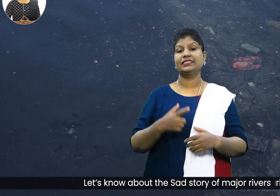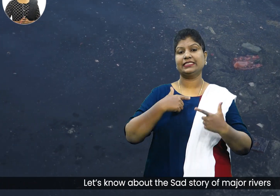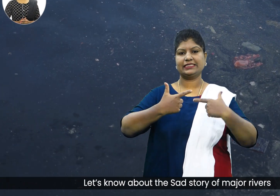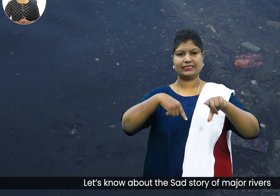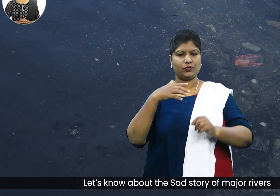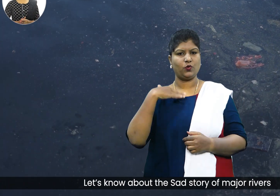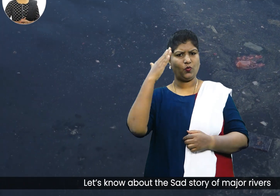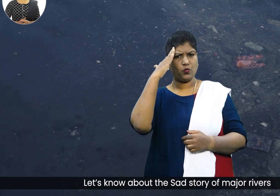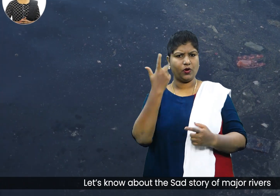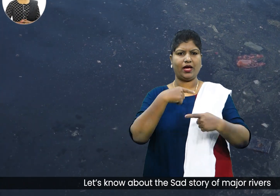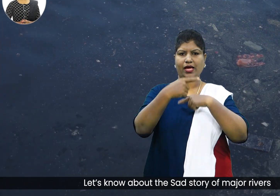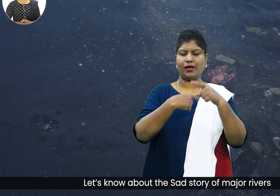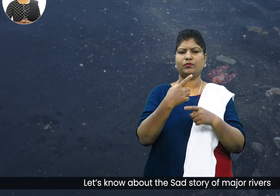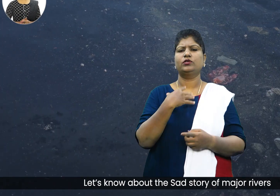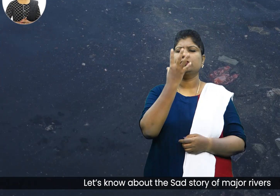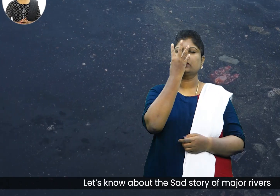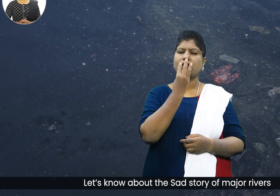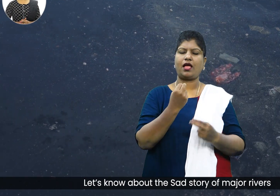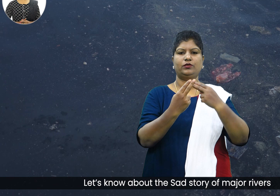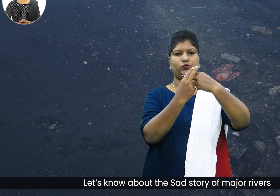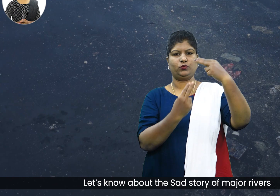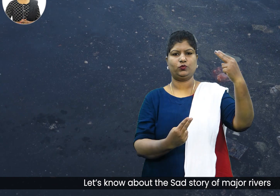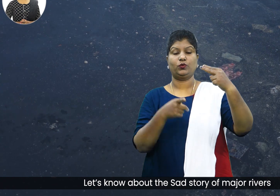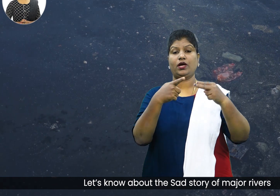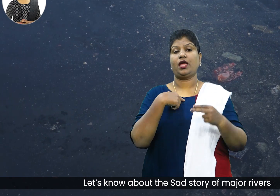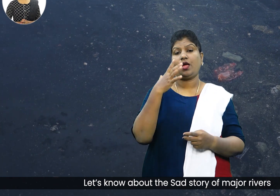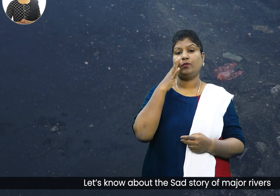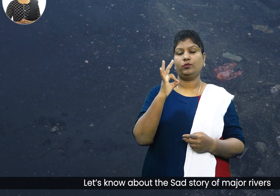Let's know about the sad story of major rivers.